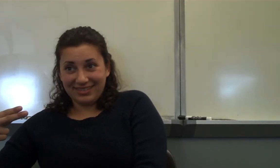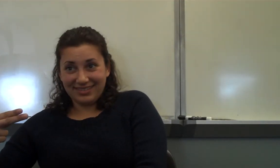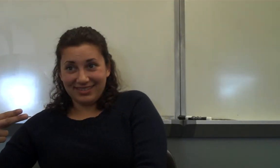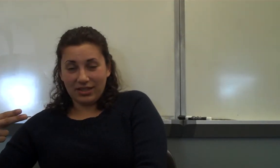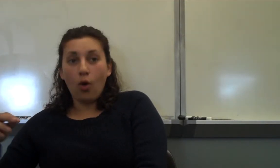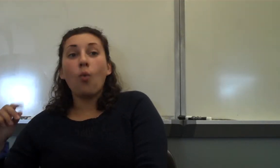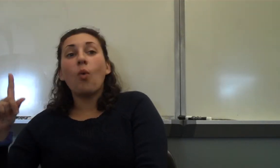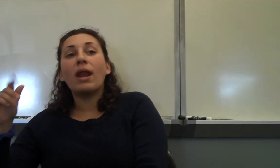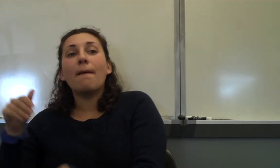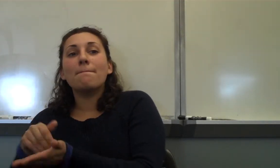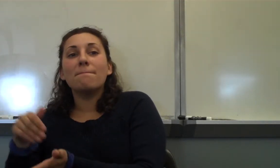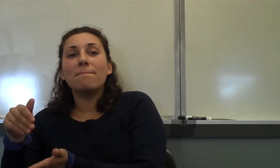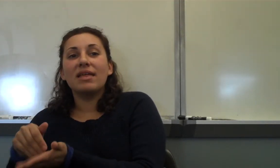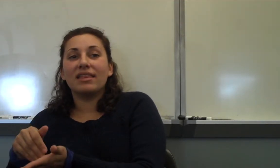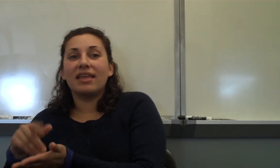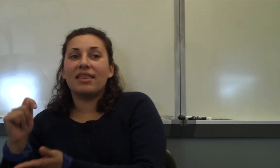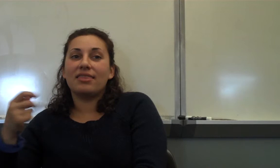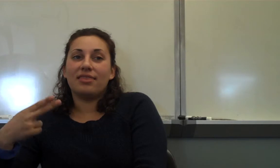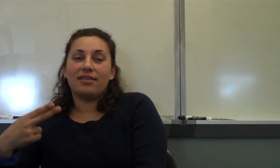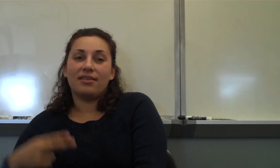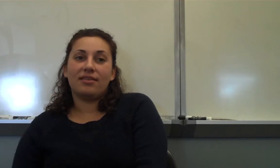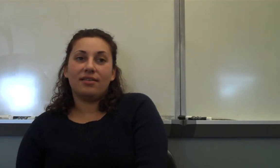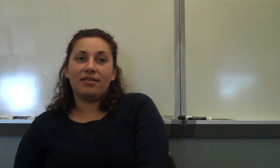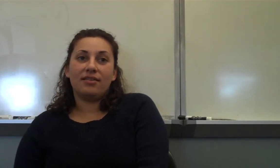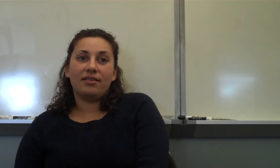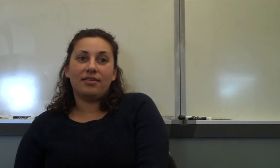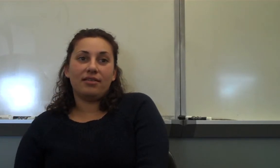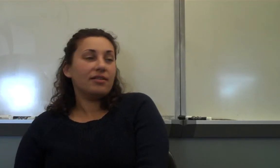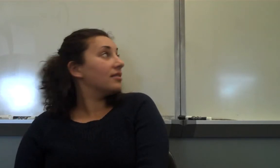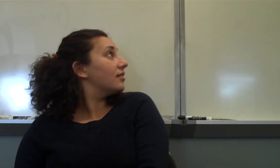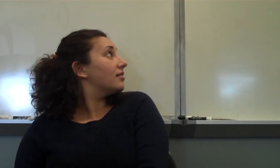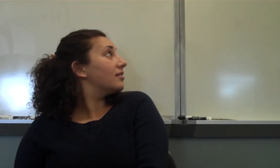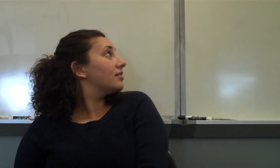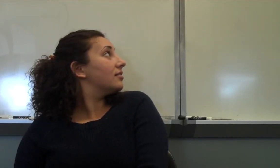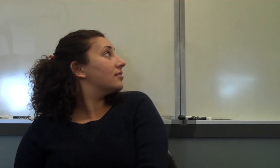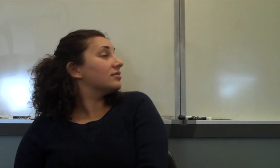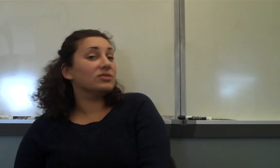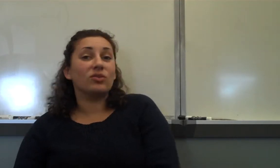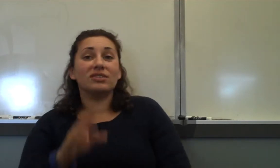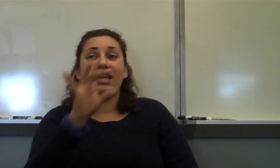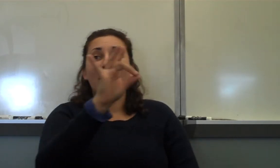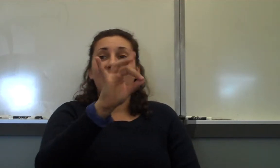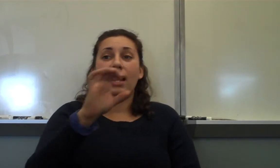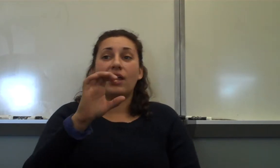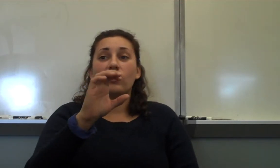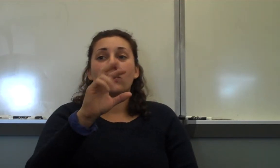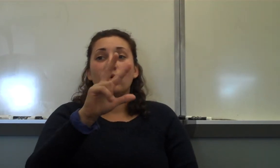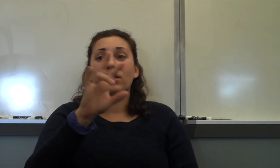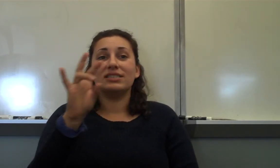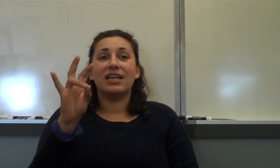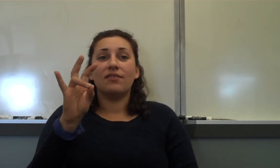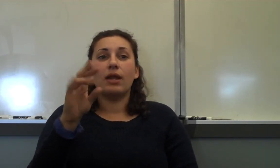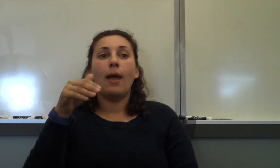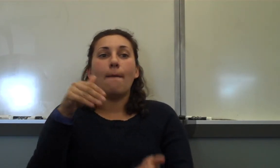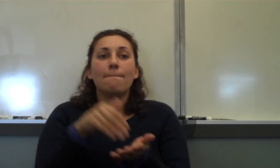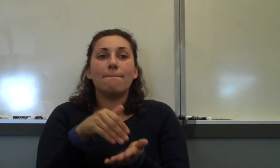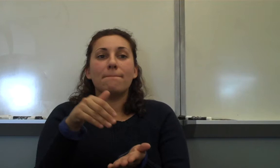Million, okay? So this is 837 millionths.